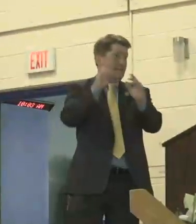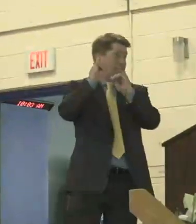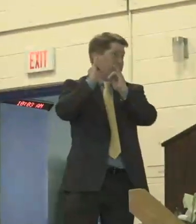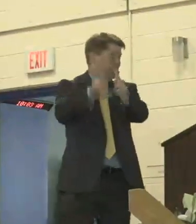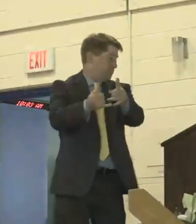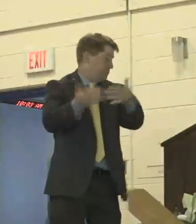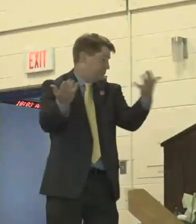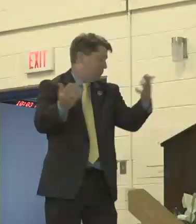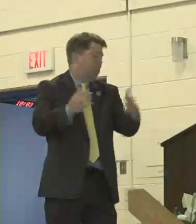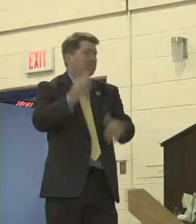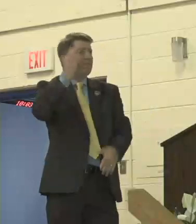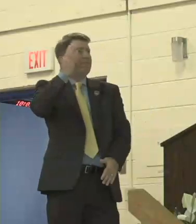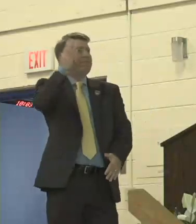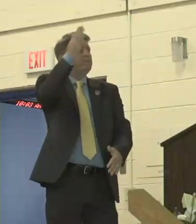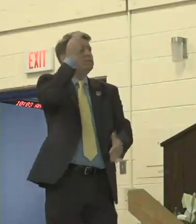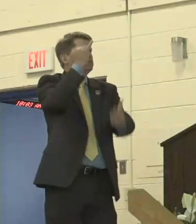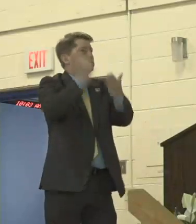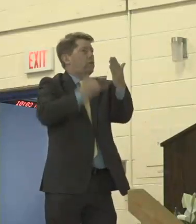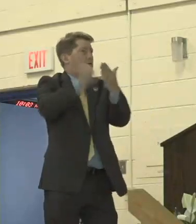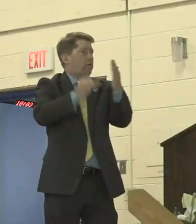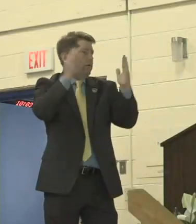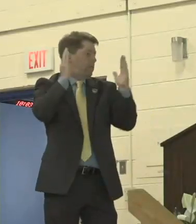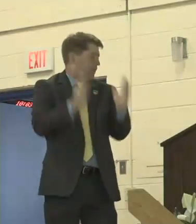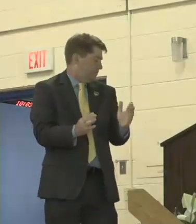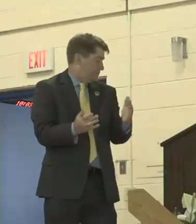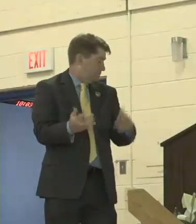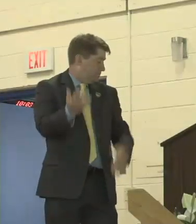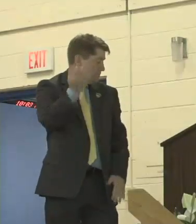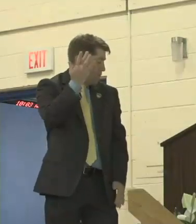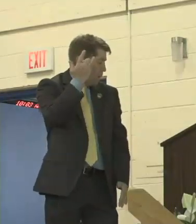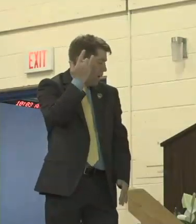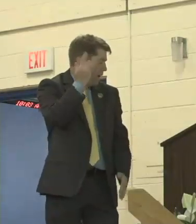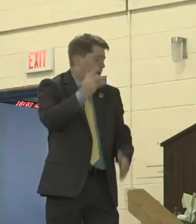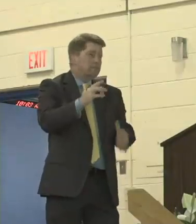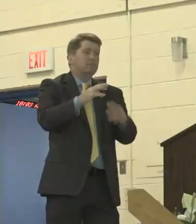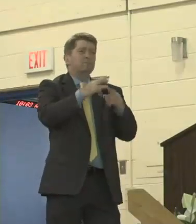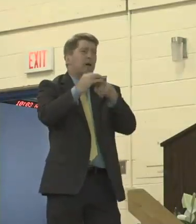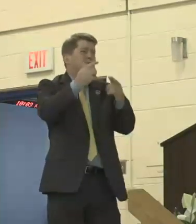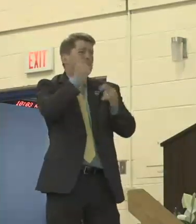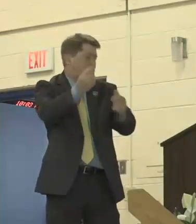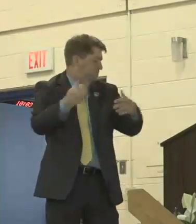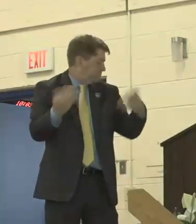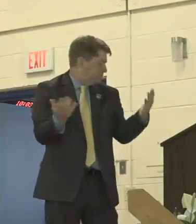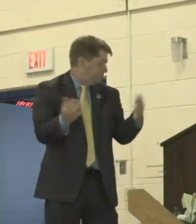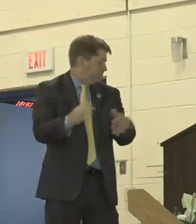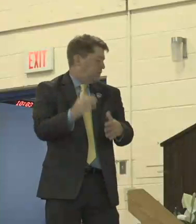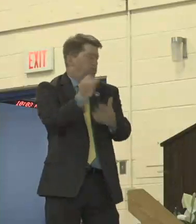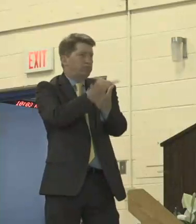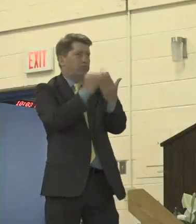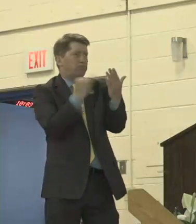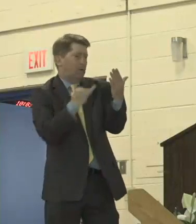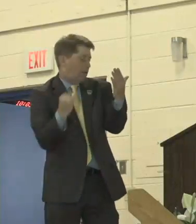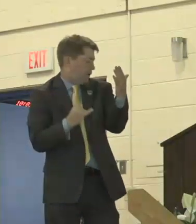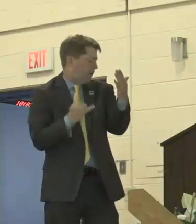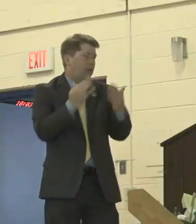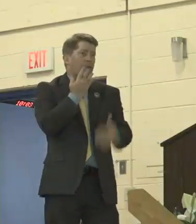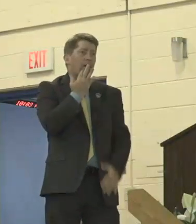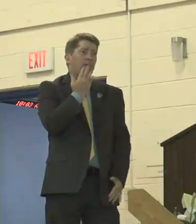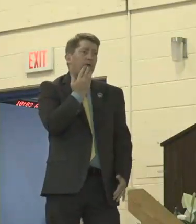Our next award is future artist for showing special interest in